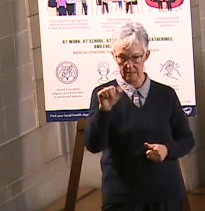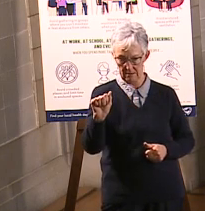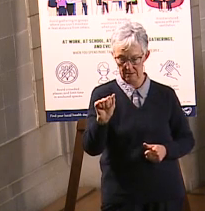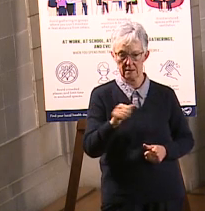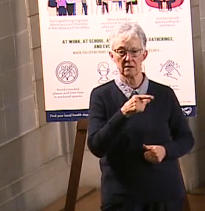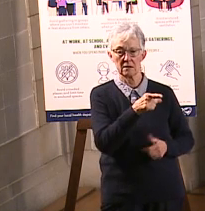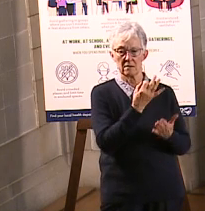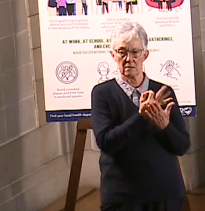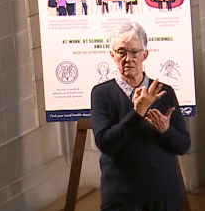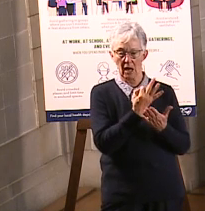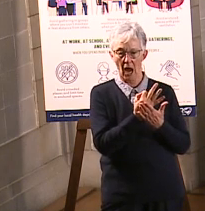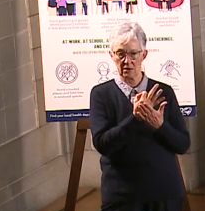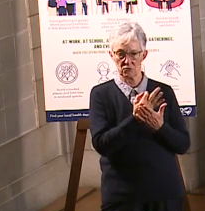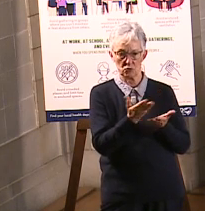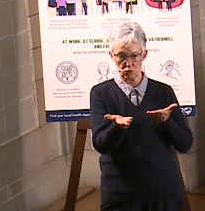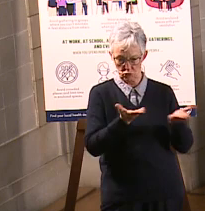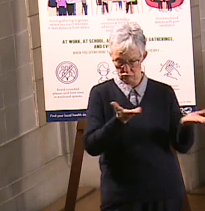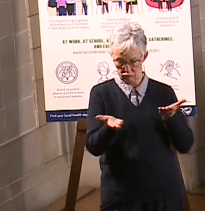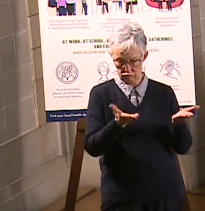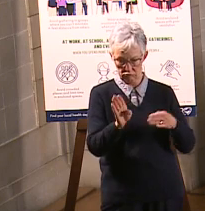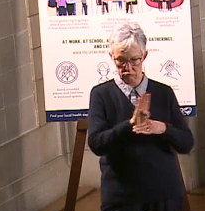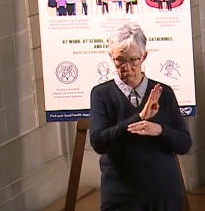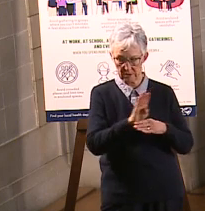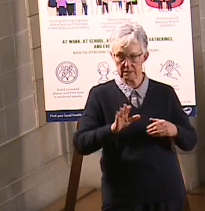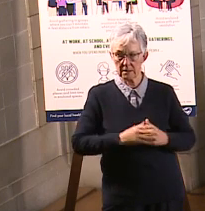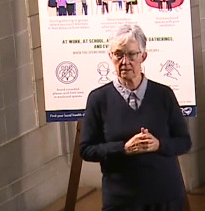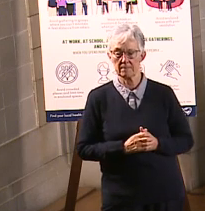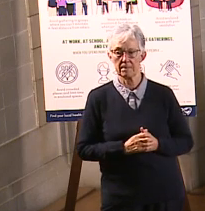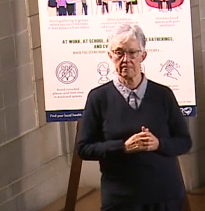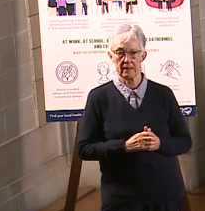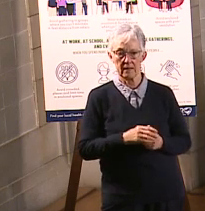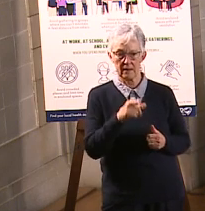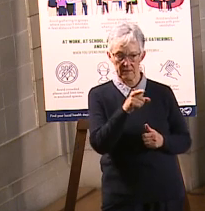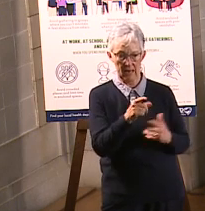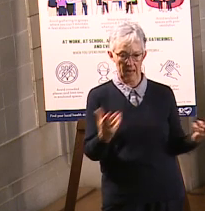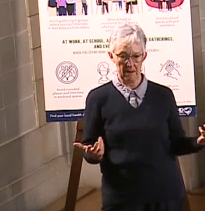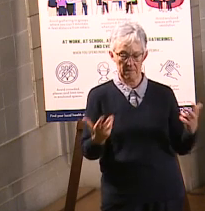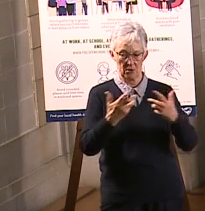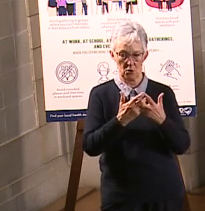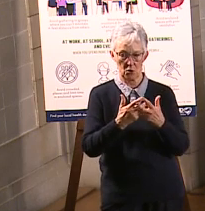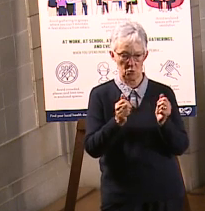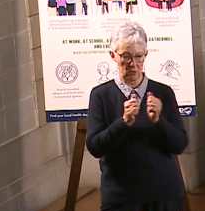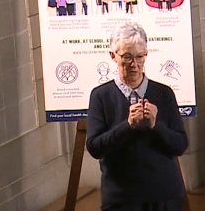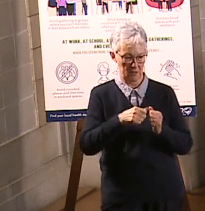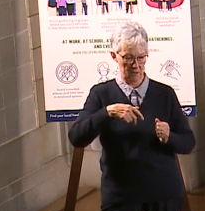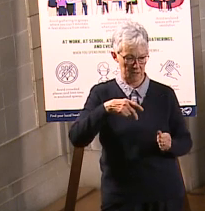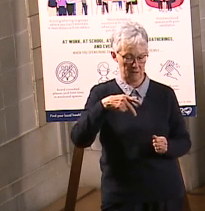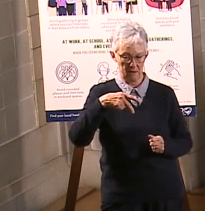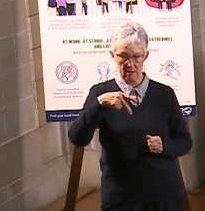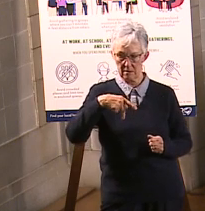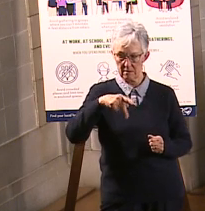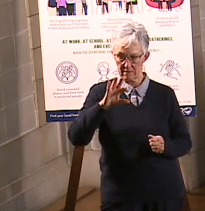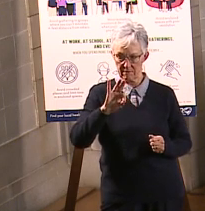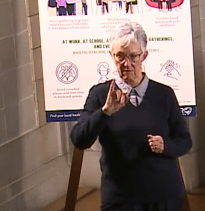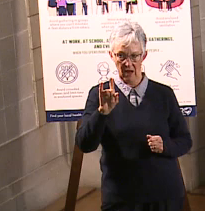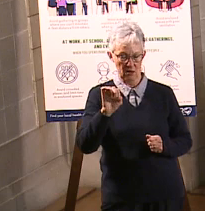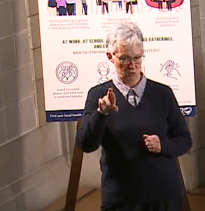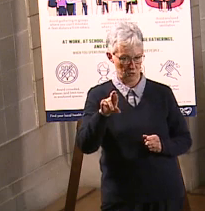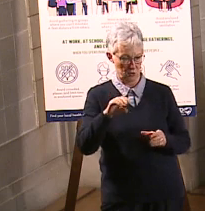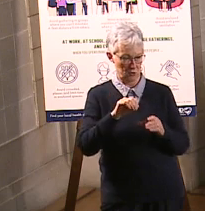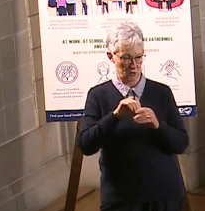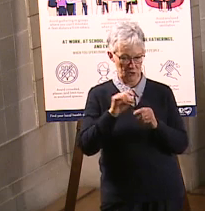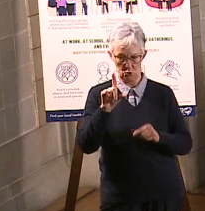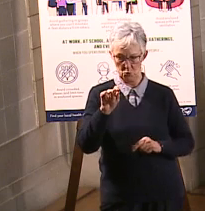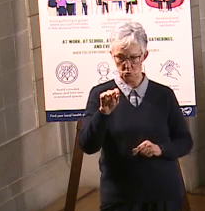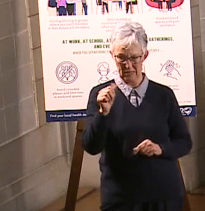services industry, and they were merged together with Fiserv back in July 2019. Frank is the